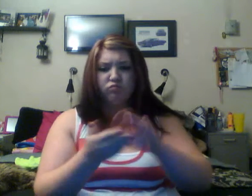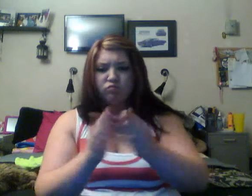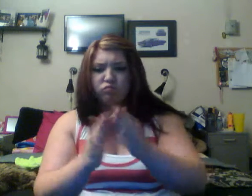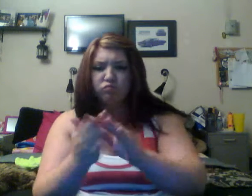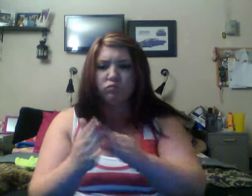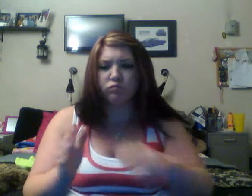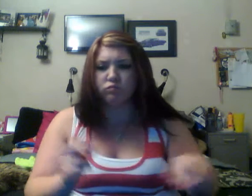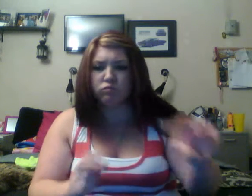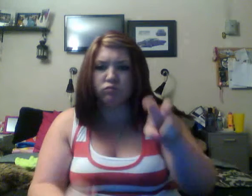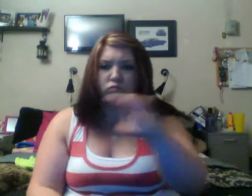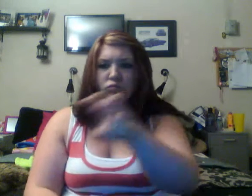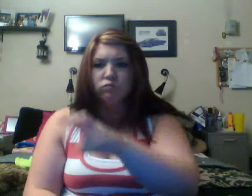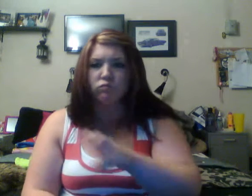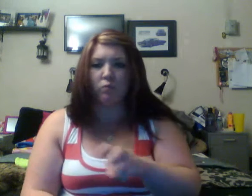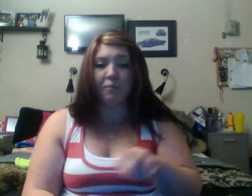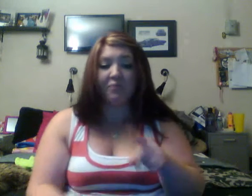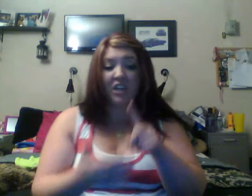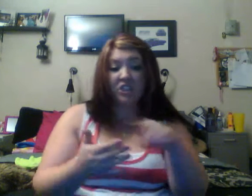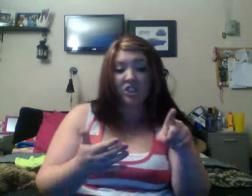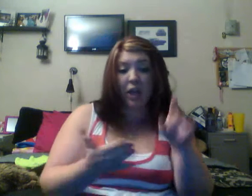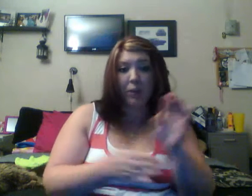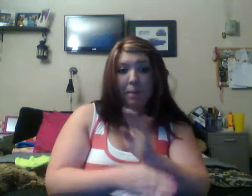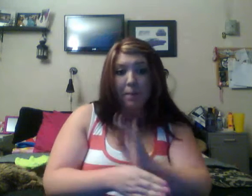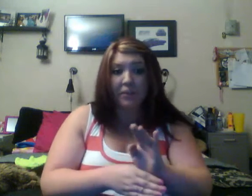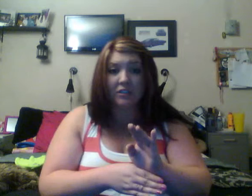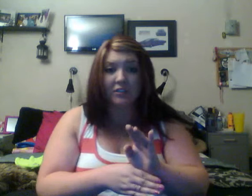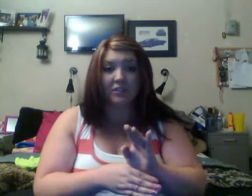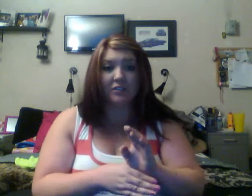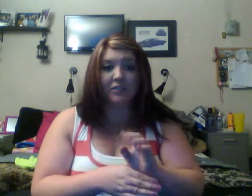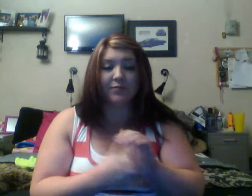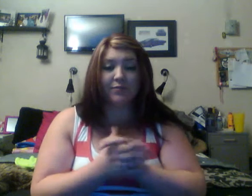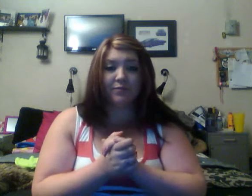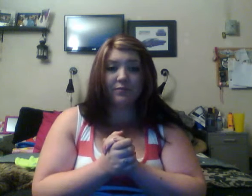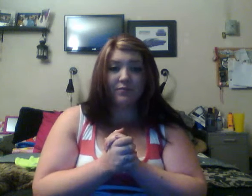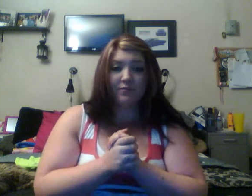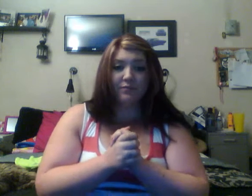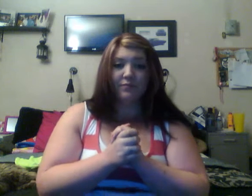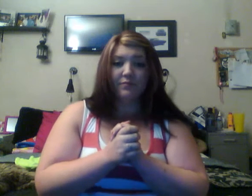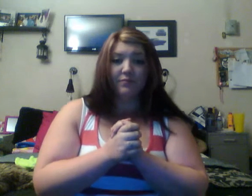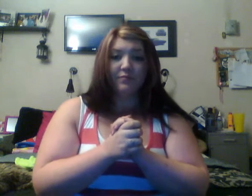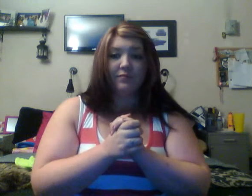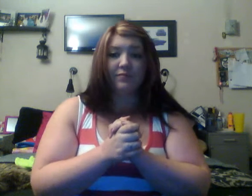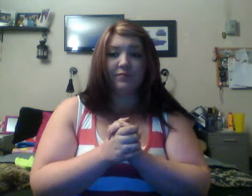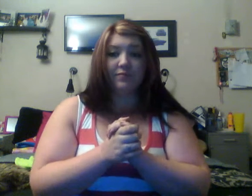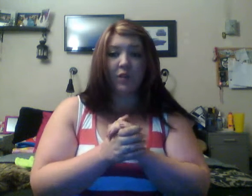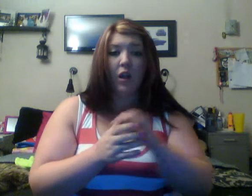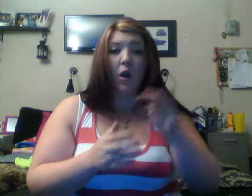business. It was called ale taster, but he also checked the butchers and the bakers. And actually in the bars, he made sure that the right amount of hops